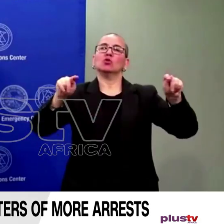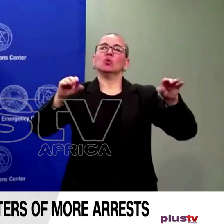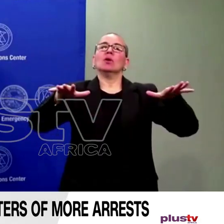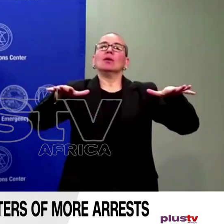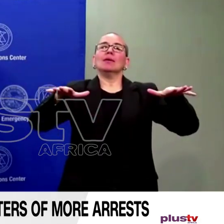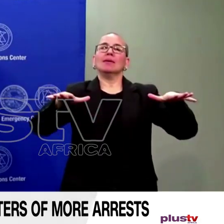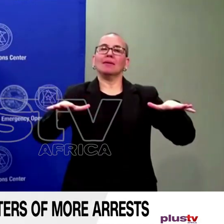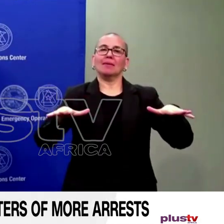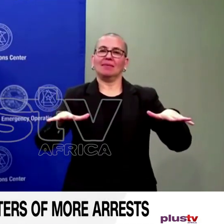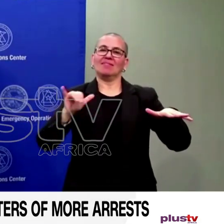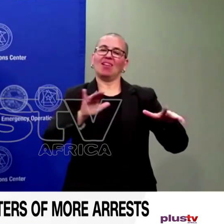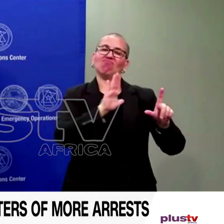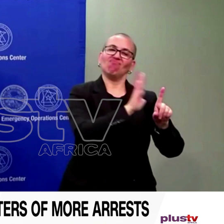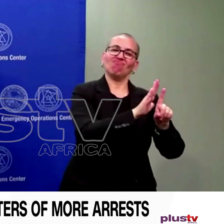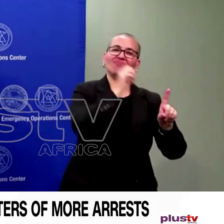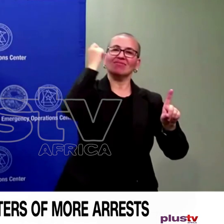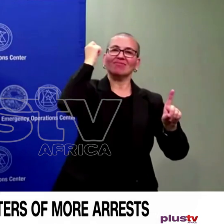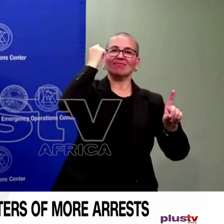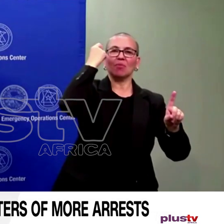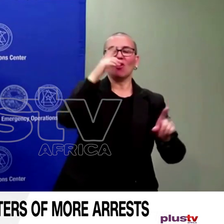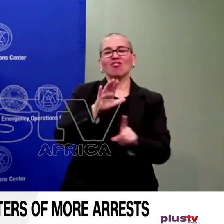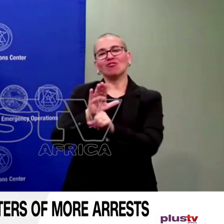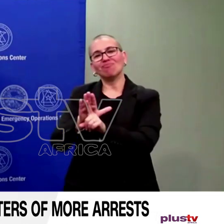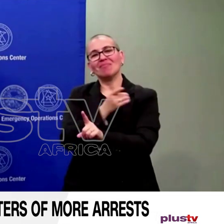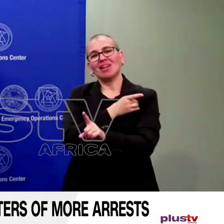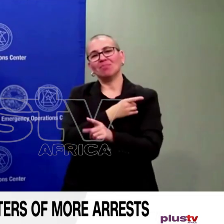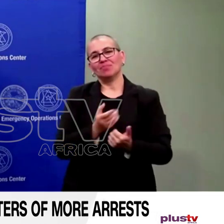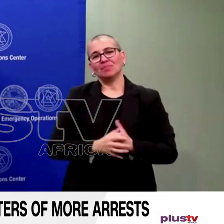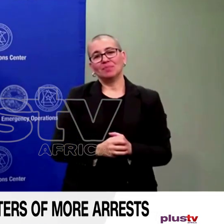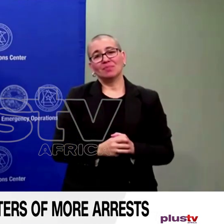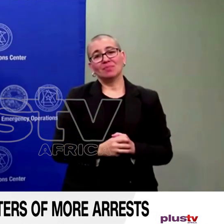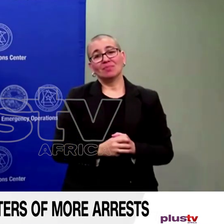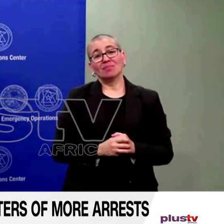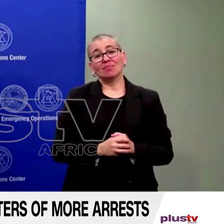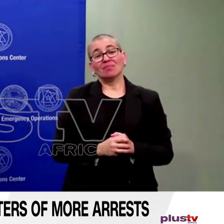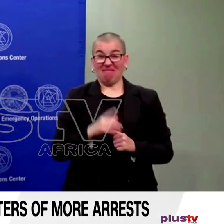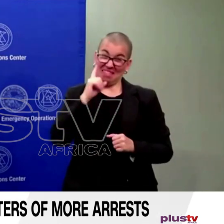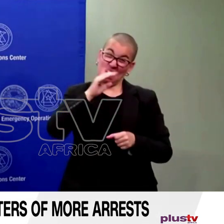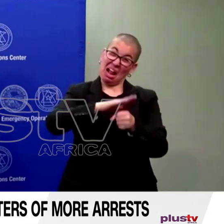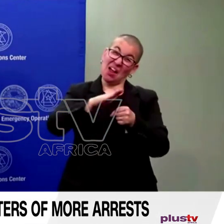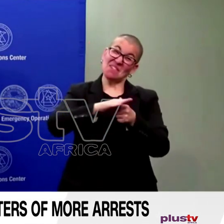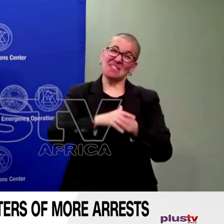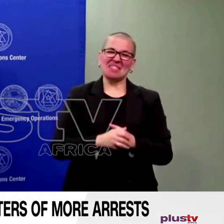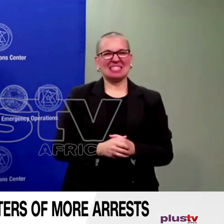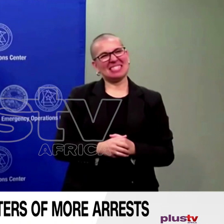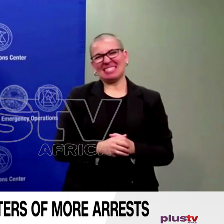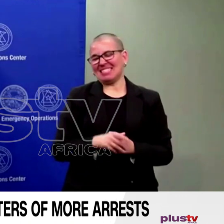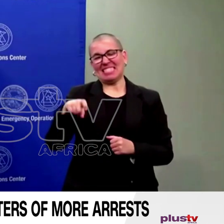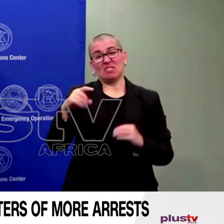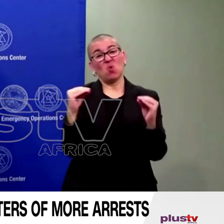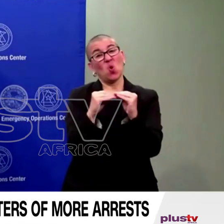As Governor Walz just laid out, we had a conversation with the Secretary of Defense and the Chairman of the Joint Chiefs of